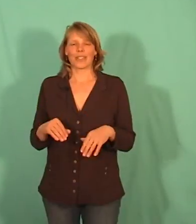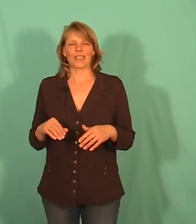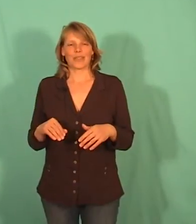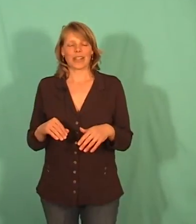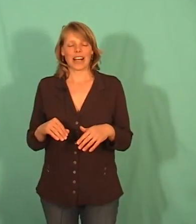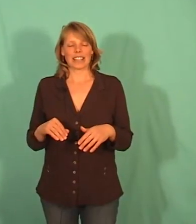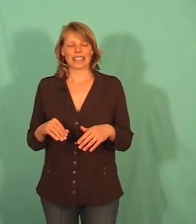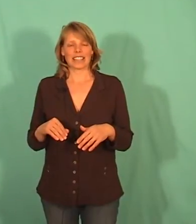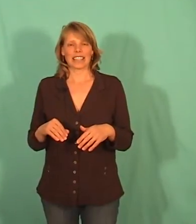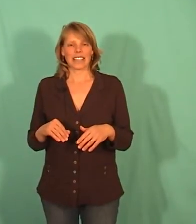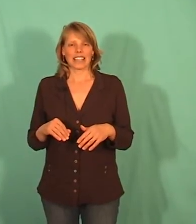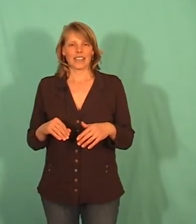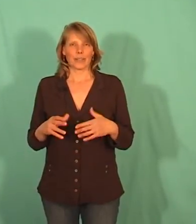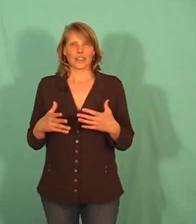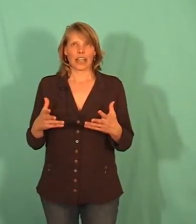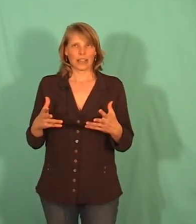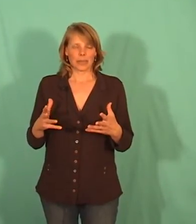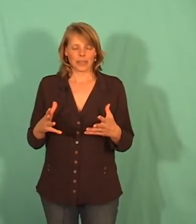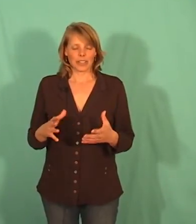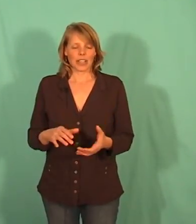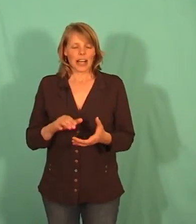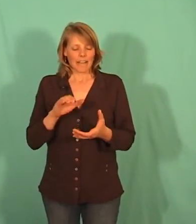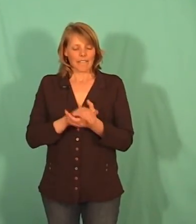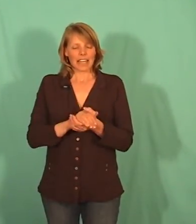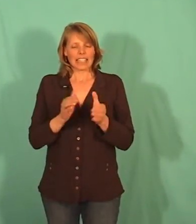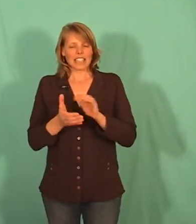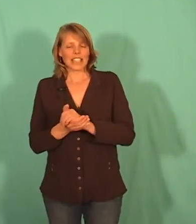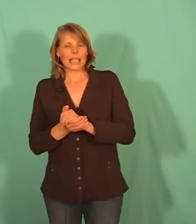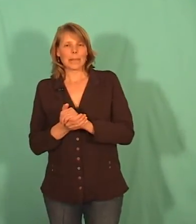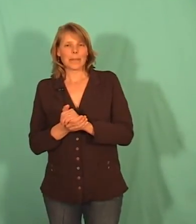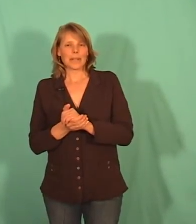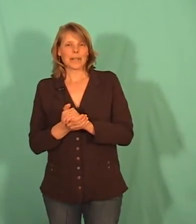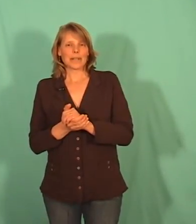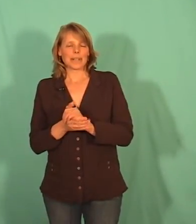So I'd sing or chant, whatever. Veggie burger,